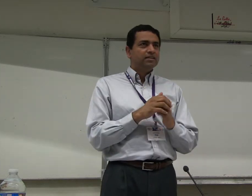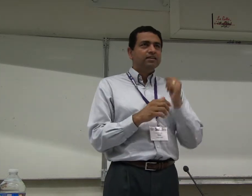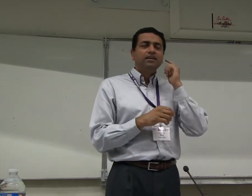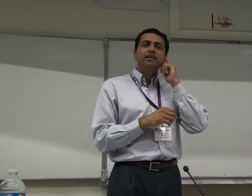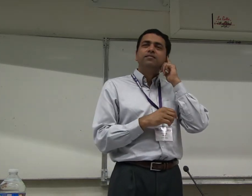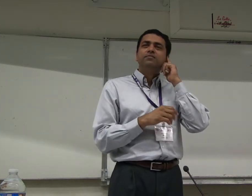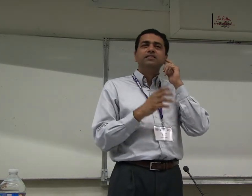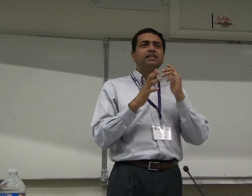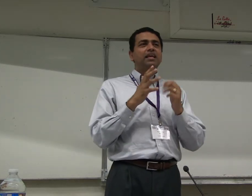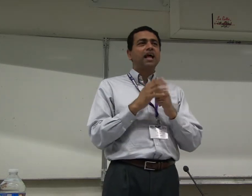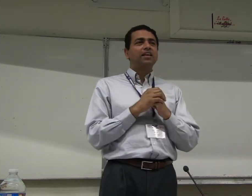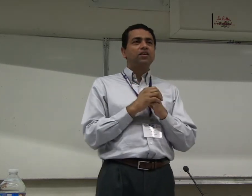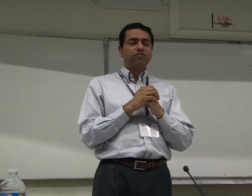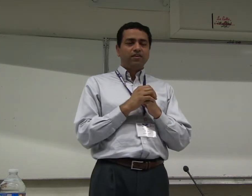And it's kind of an abstract